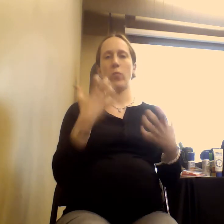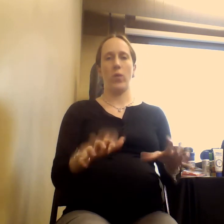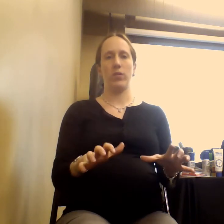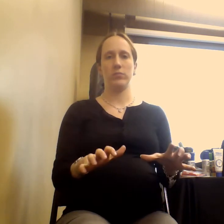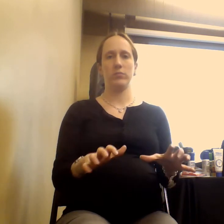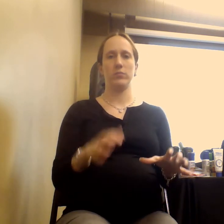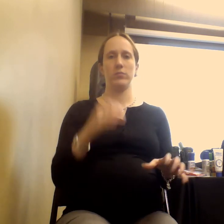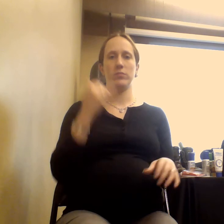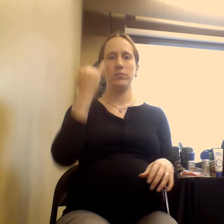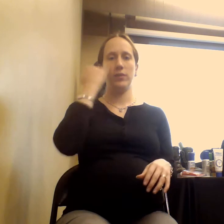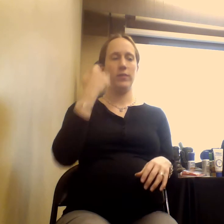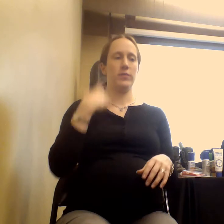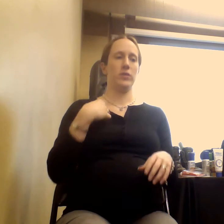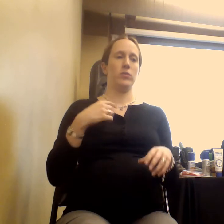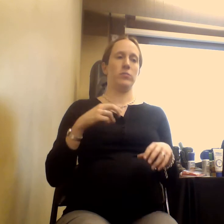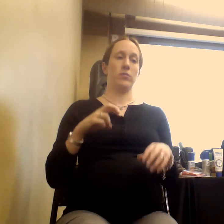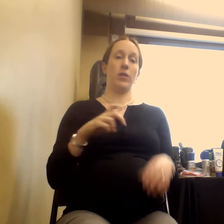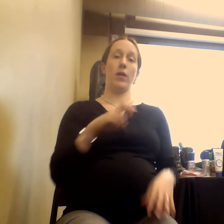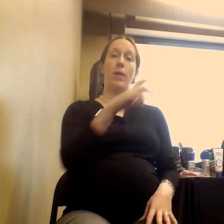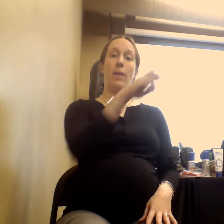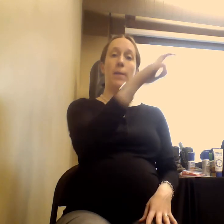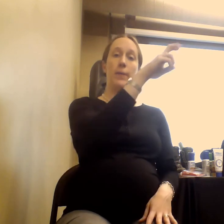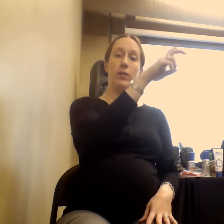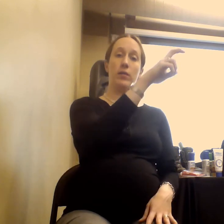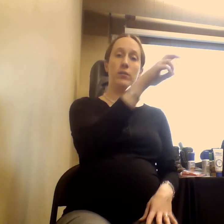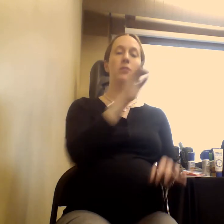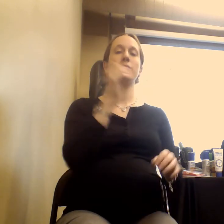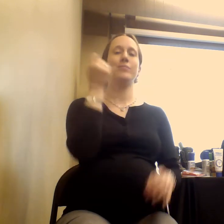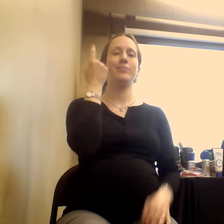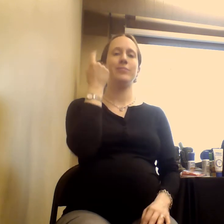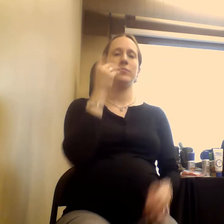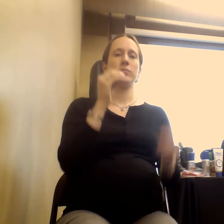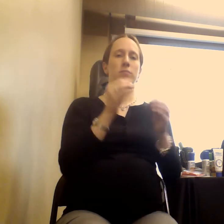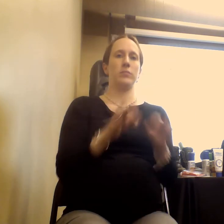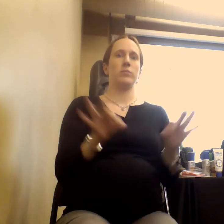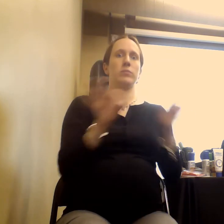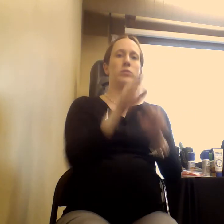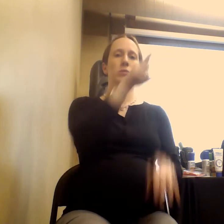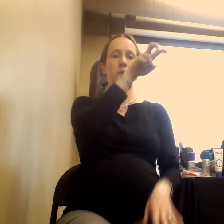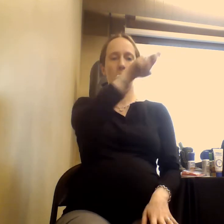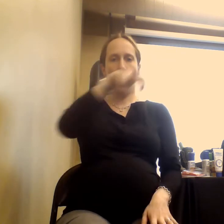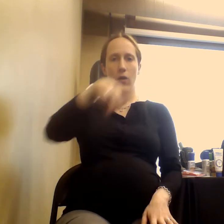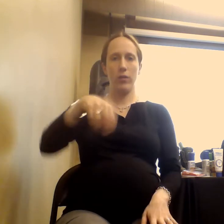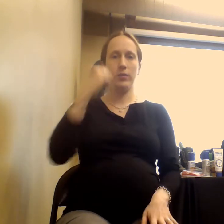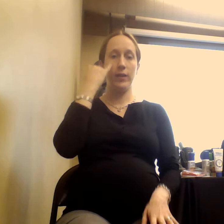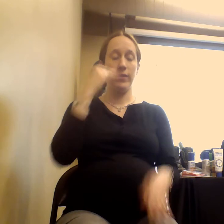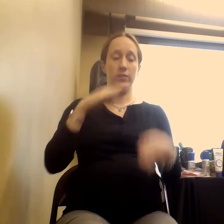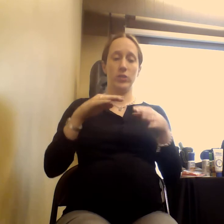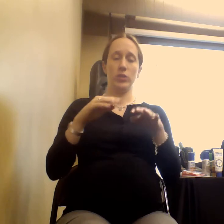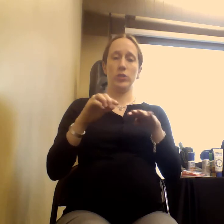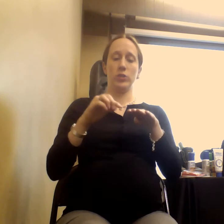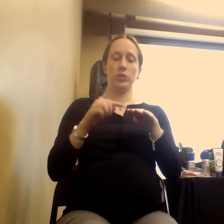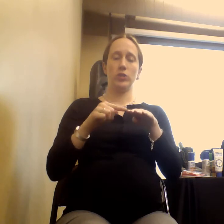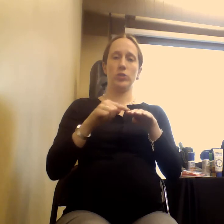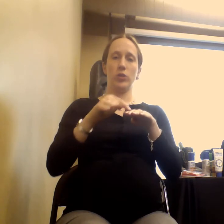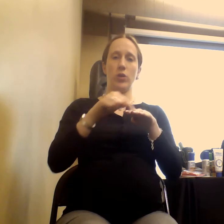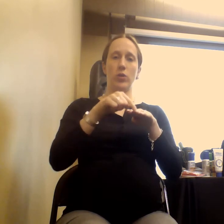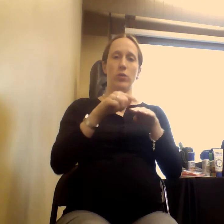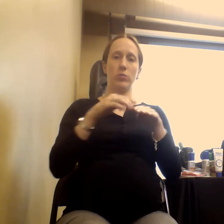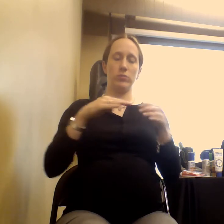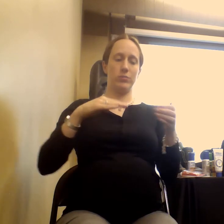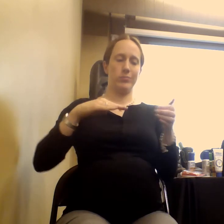downhill. And if your toes even come close to touching the front, it's too small. Your boot is too small. If you're getting black